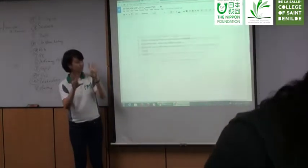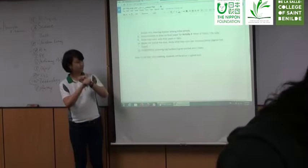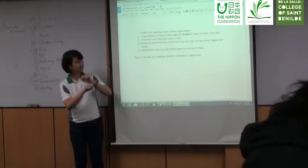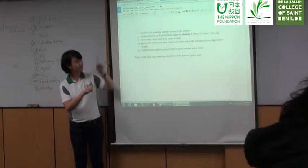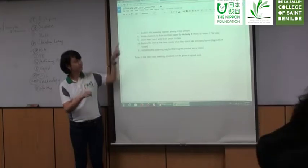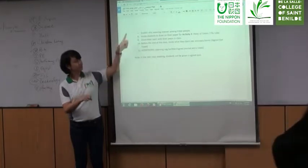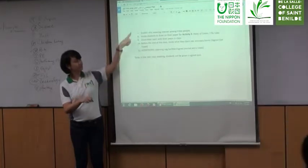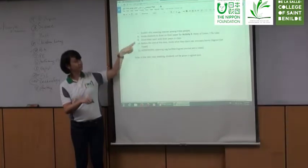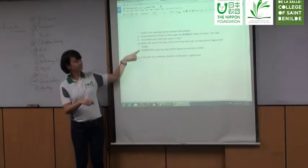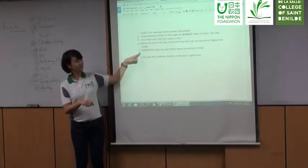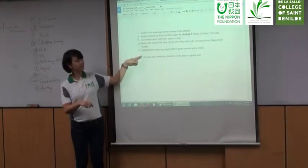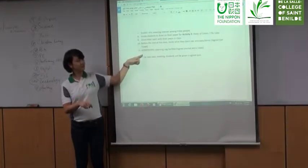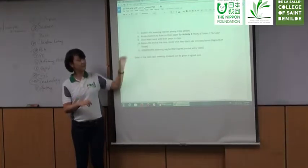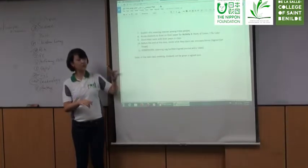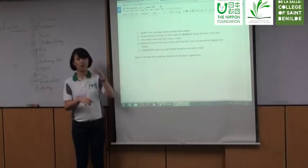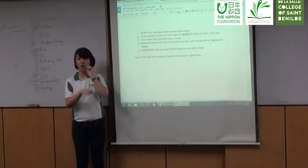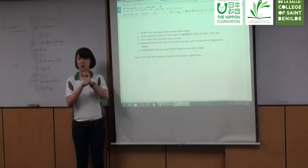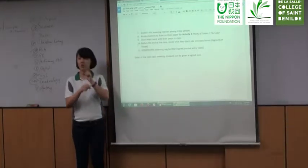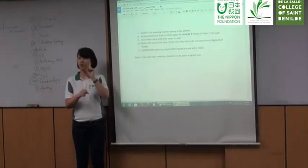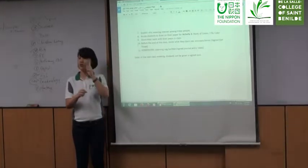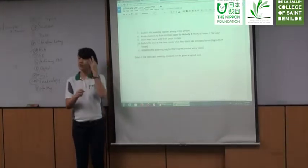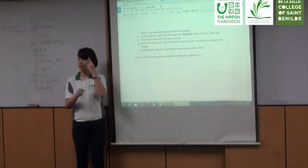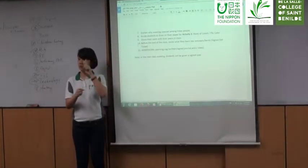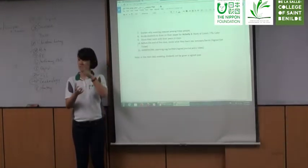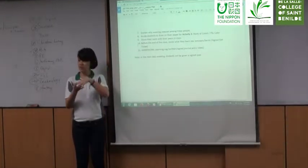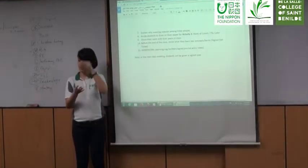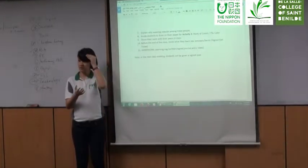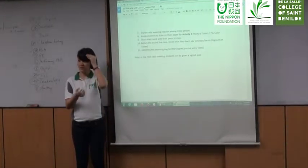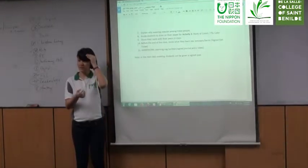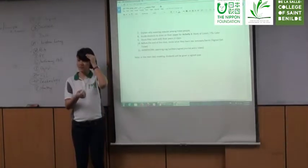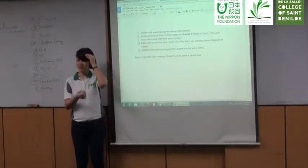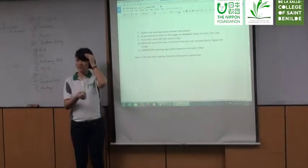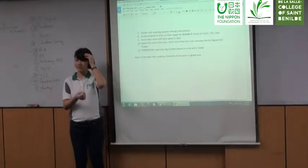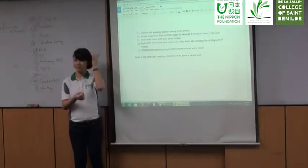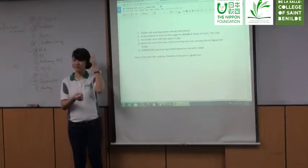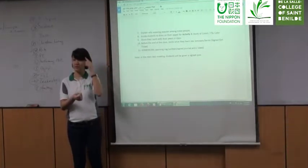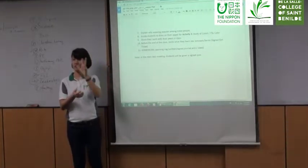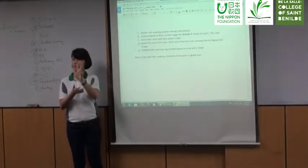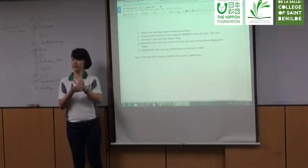going to do going to the next session.